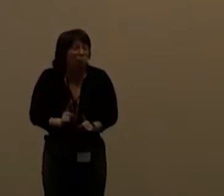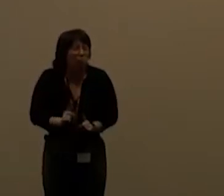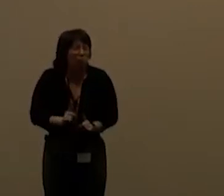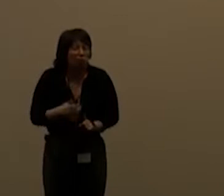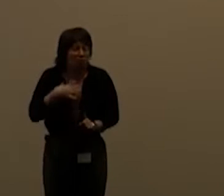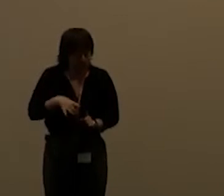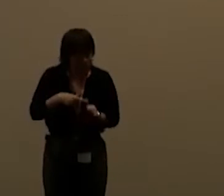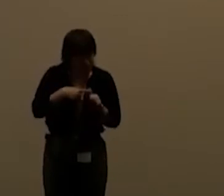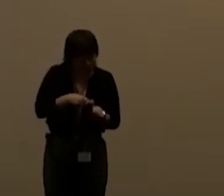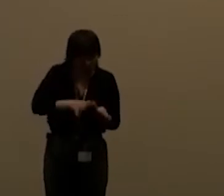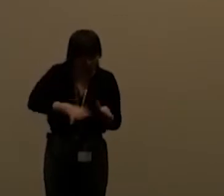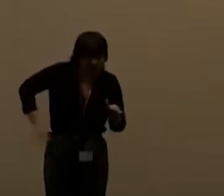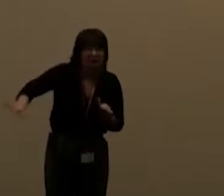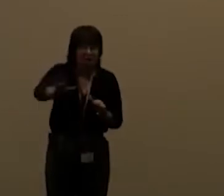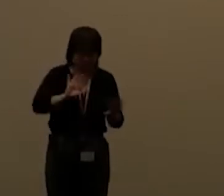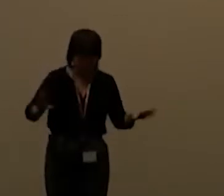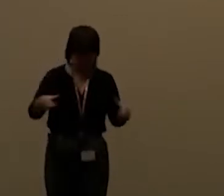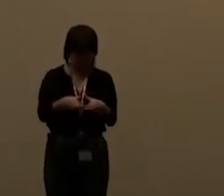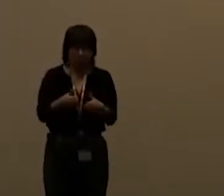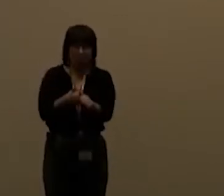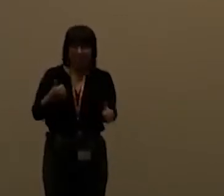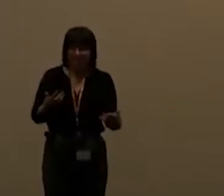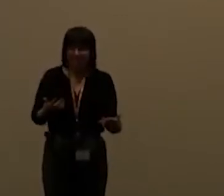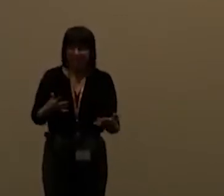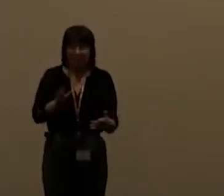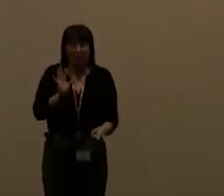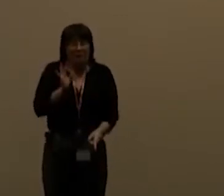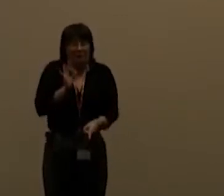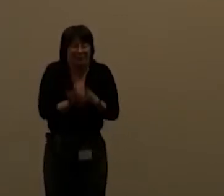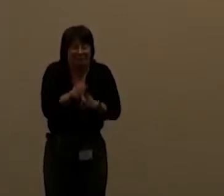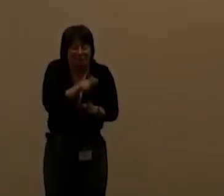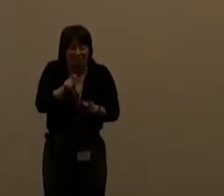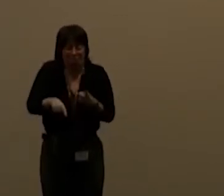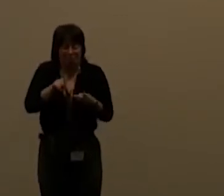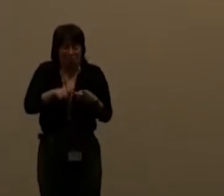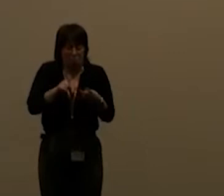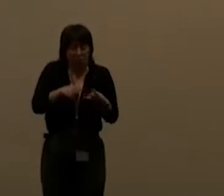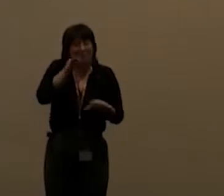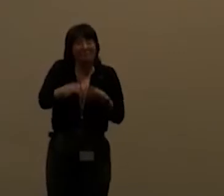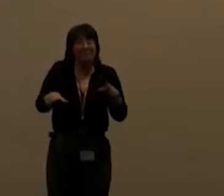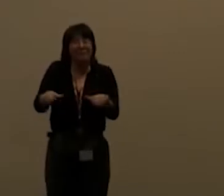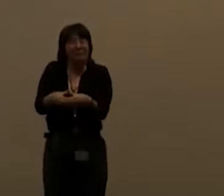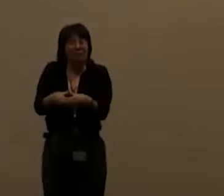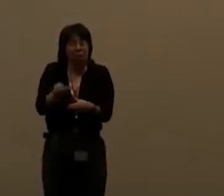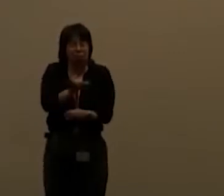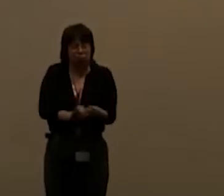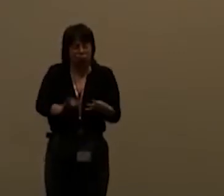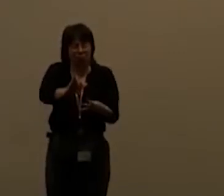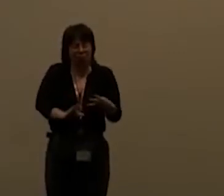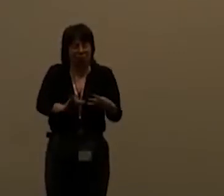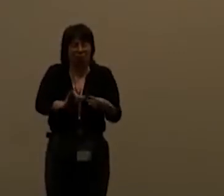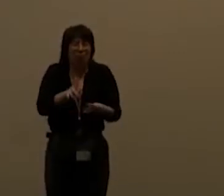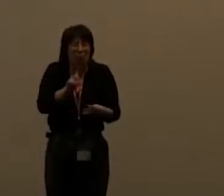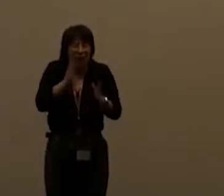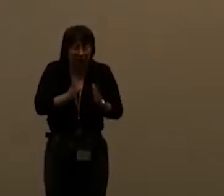I want this to apply for everyone in my organization, only specific people, or to a specific team? So this is an example of we don't